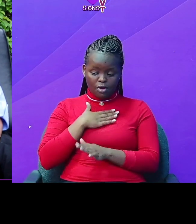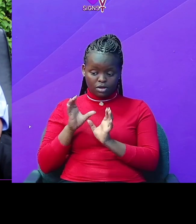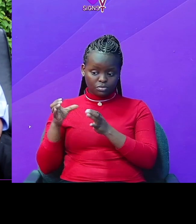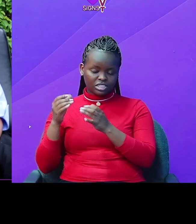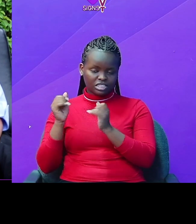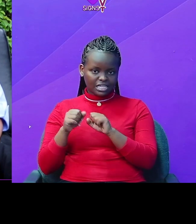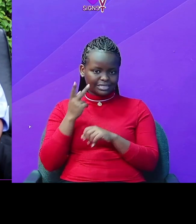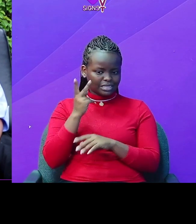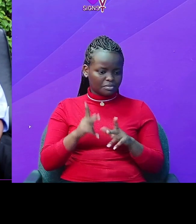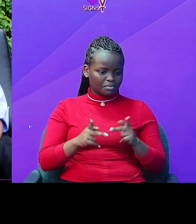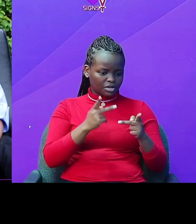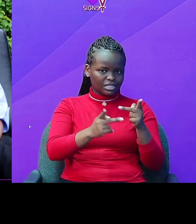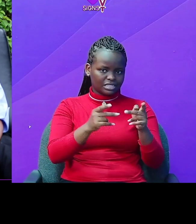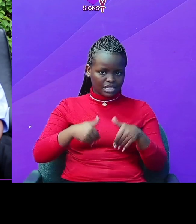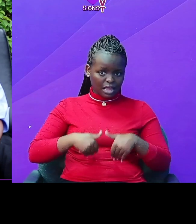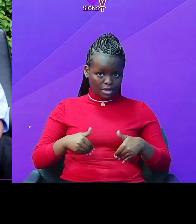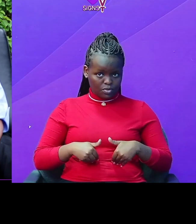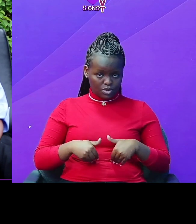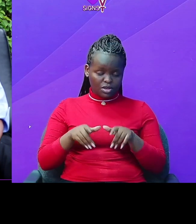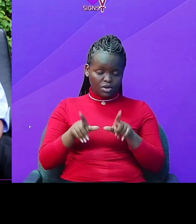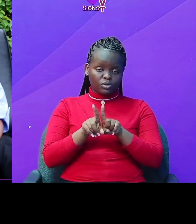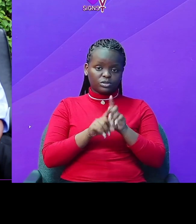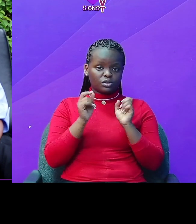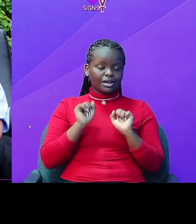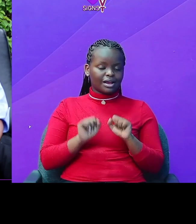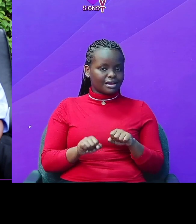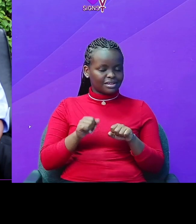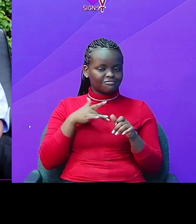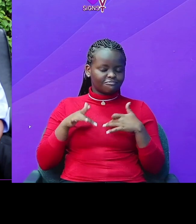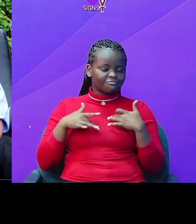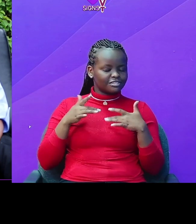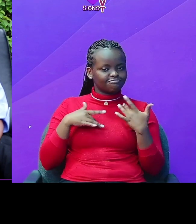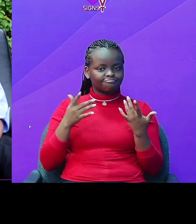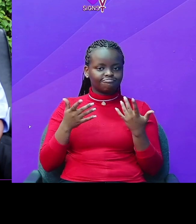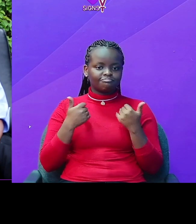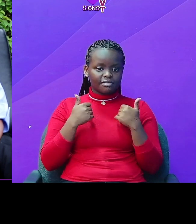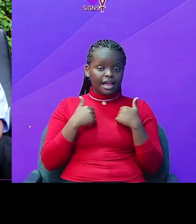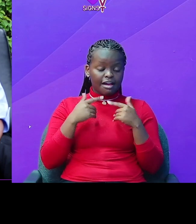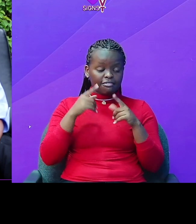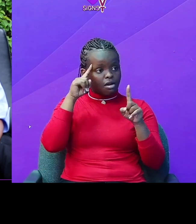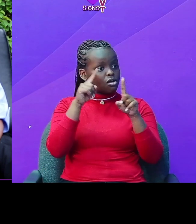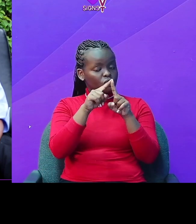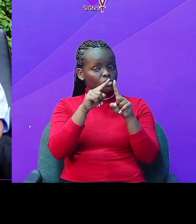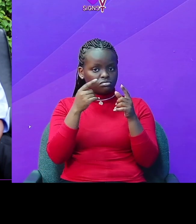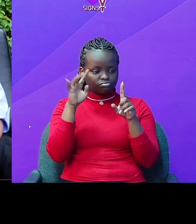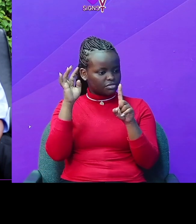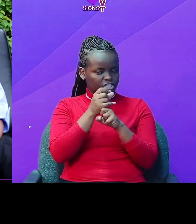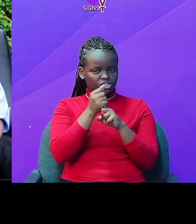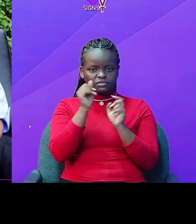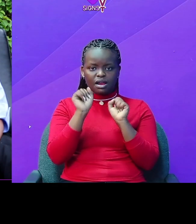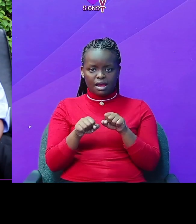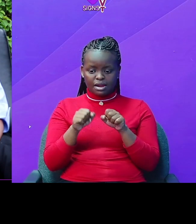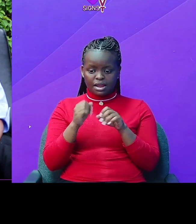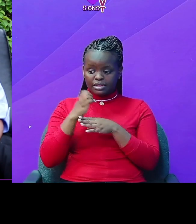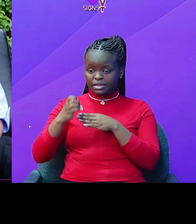progress in the young people, and also we can see like they have goals to achieve, so that at least at the end